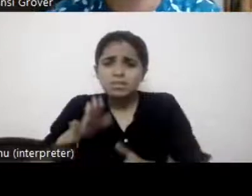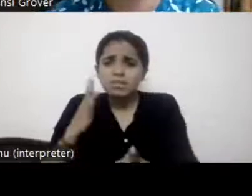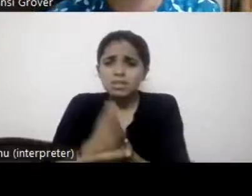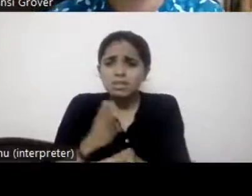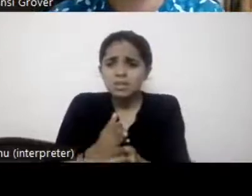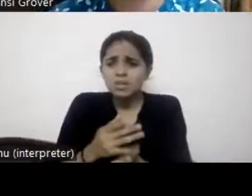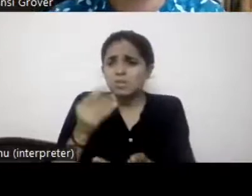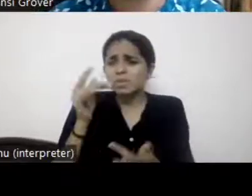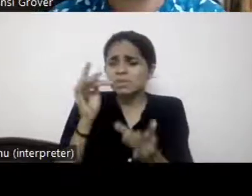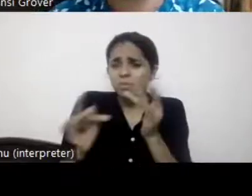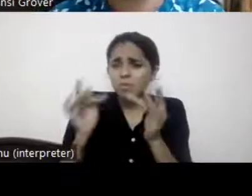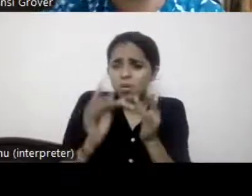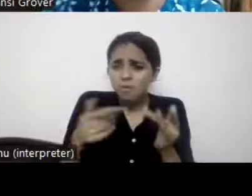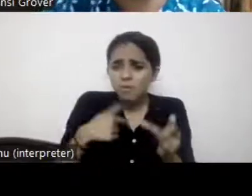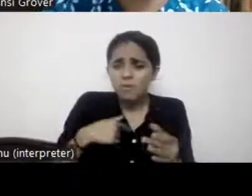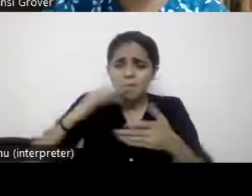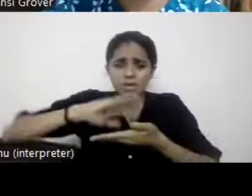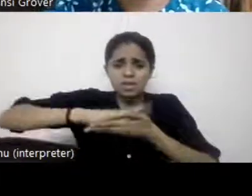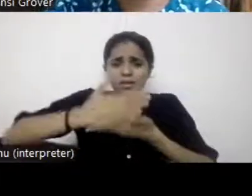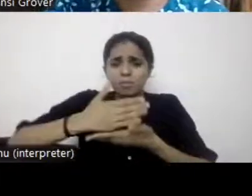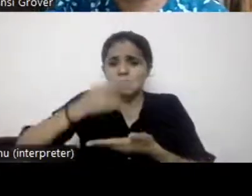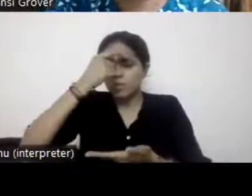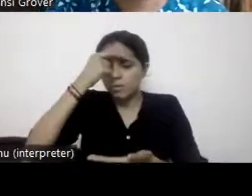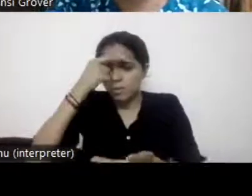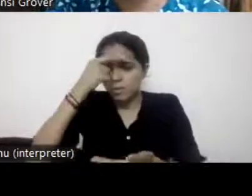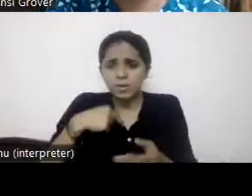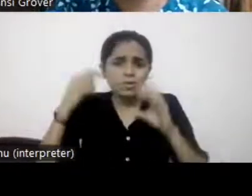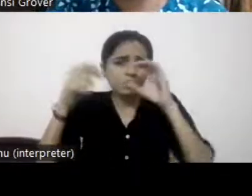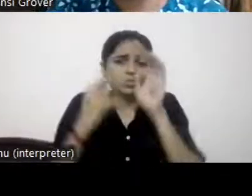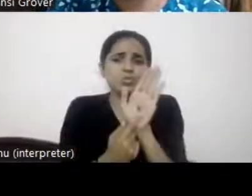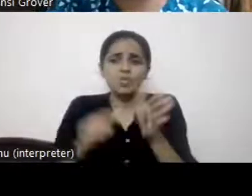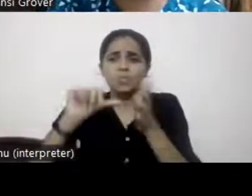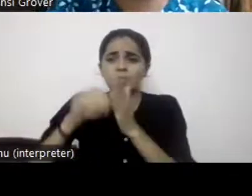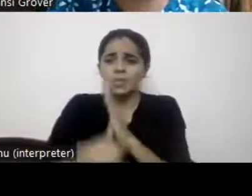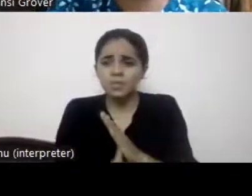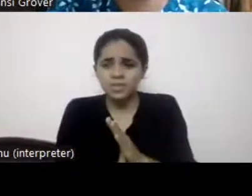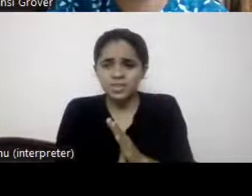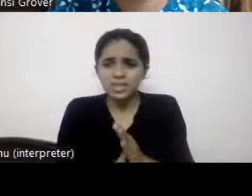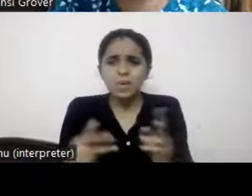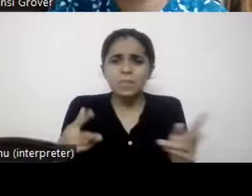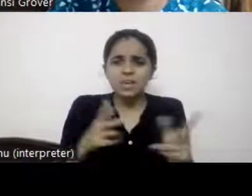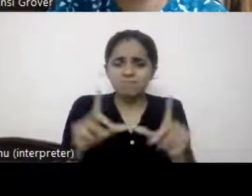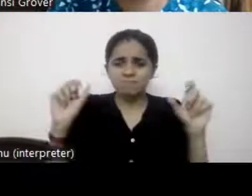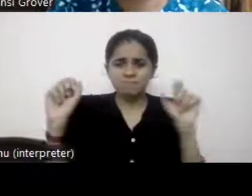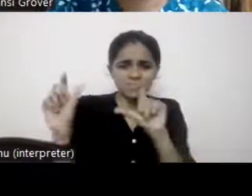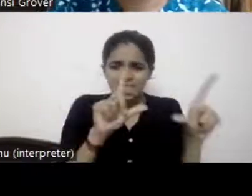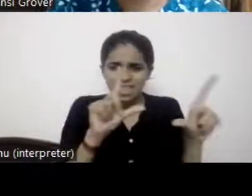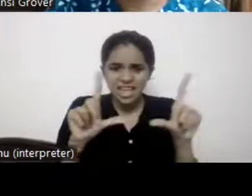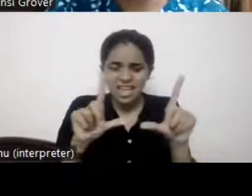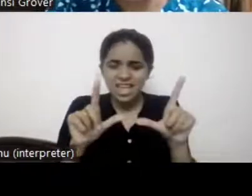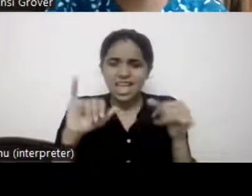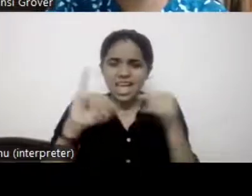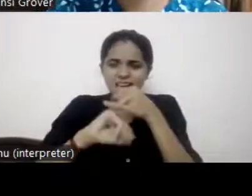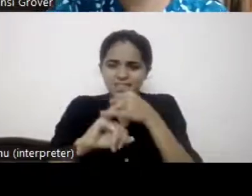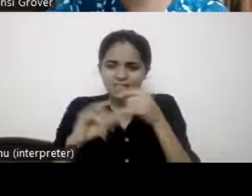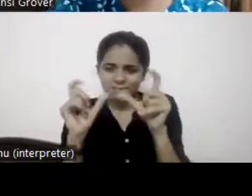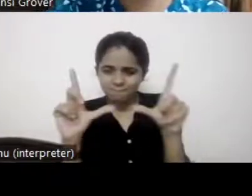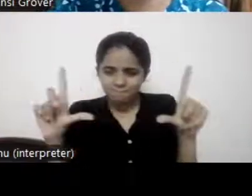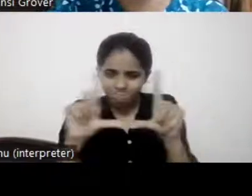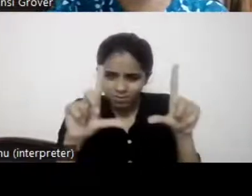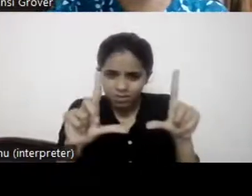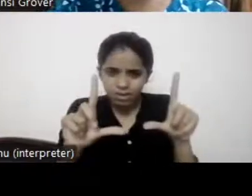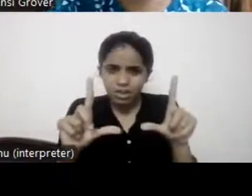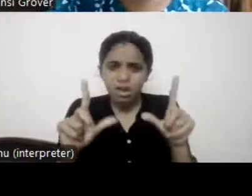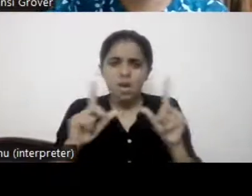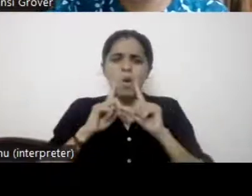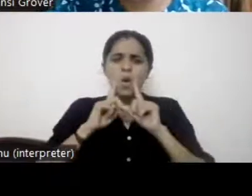some issue with my laptop. So I have created like a screenshot for you here. And he literally